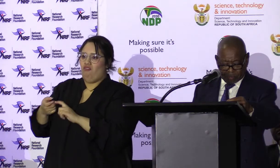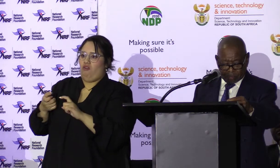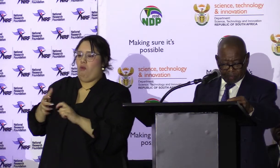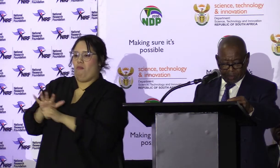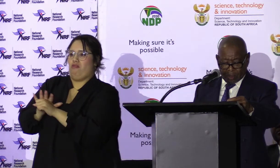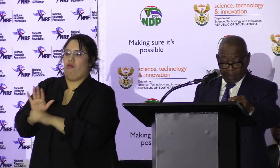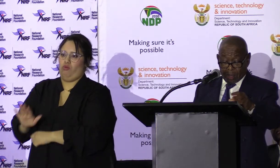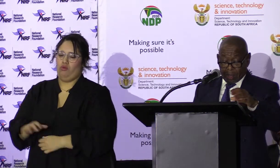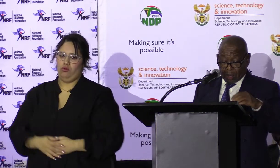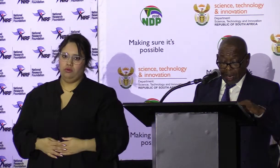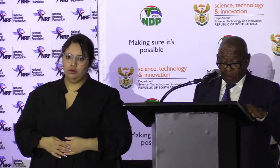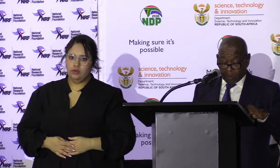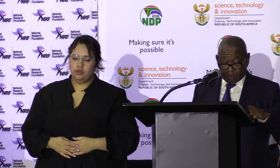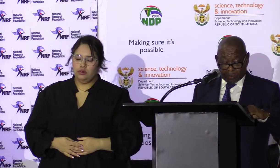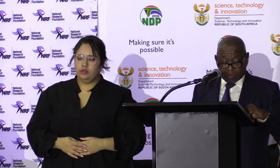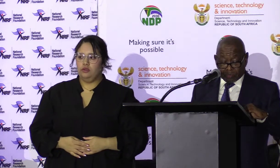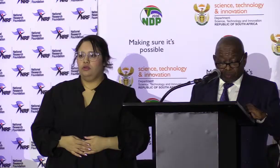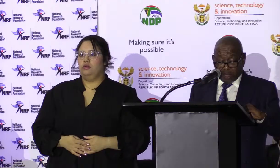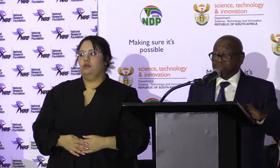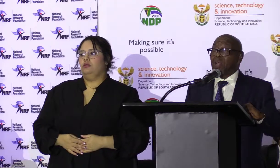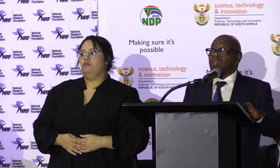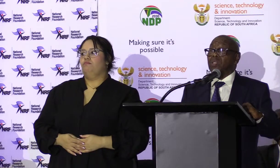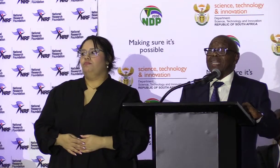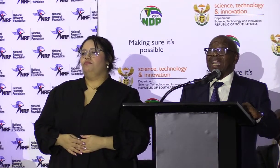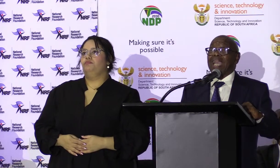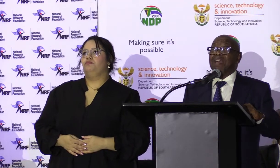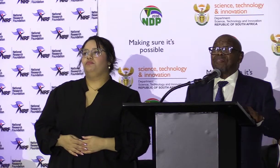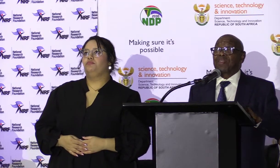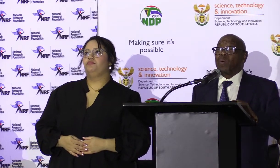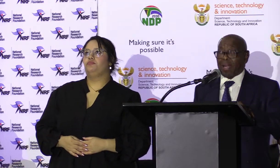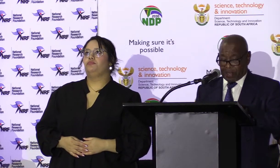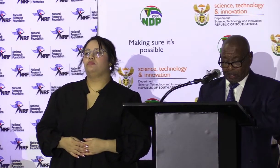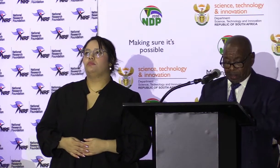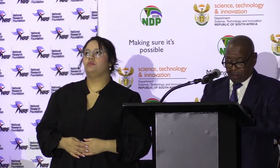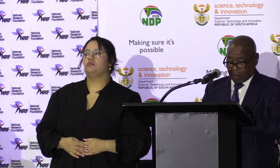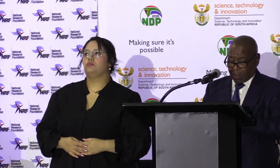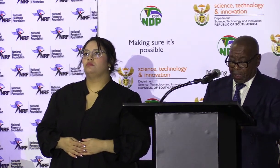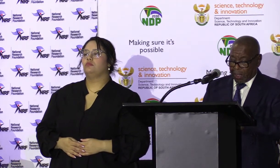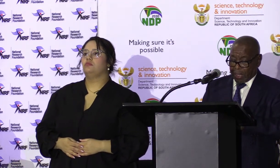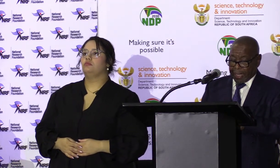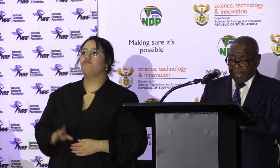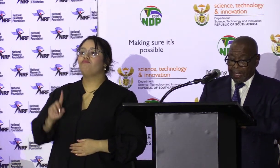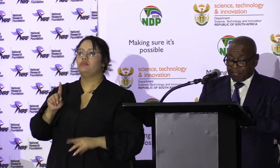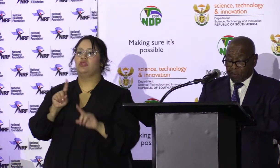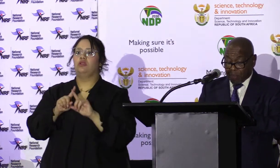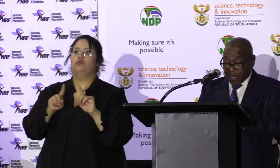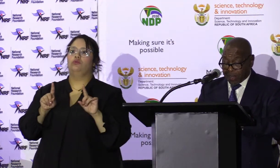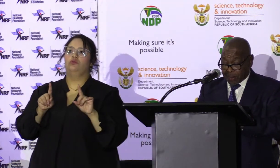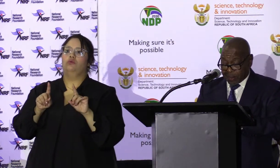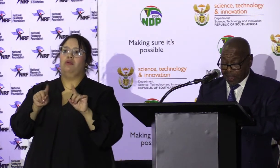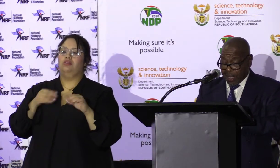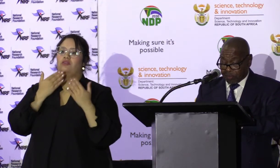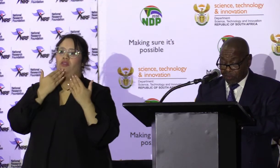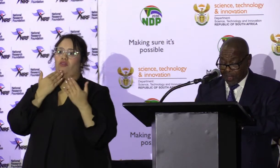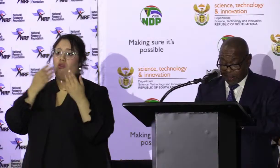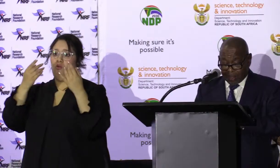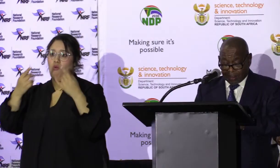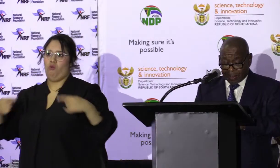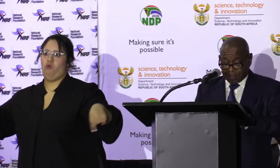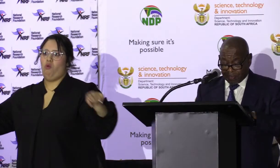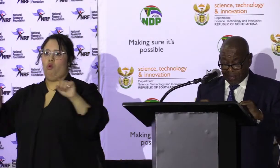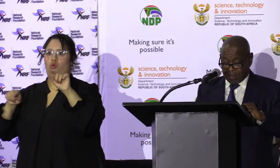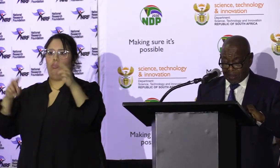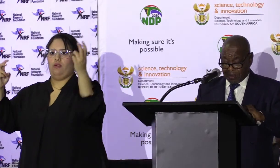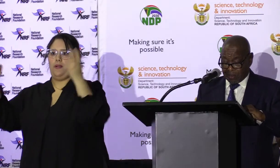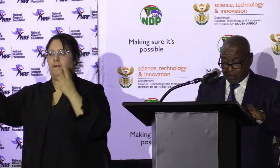from. Now, let me also thank everyone for making the time to